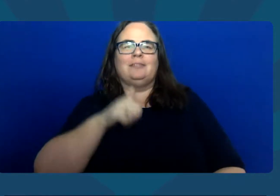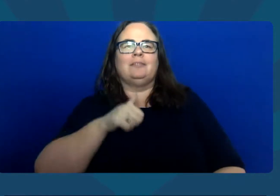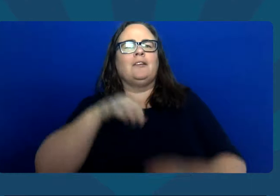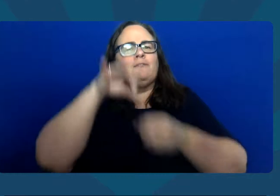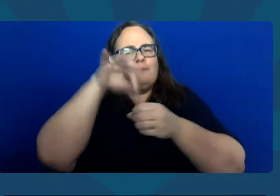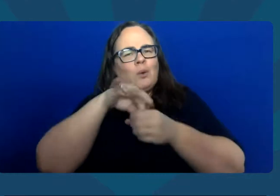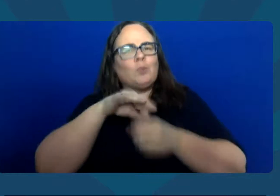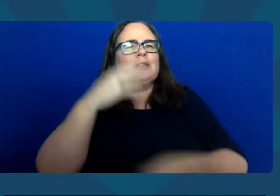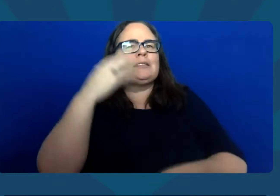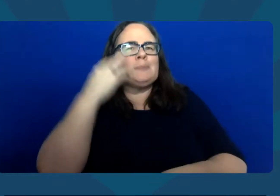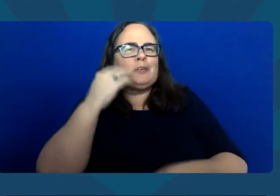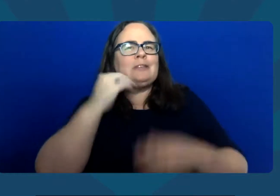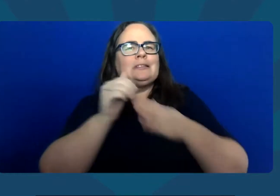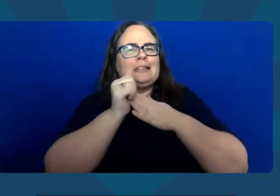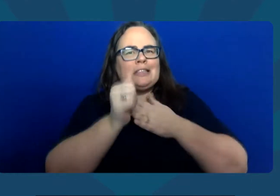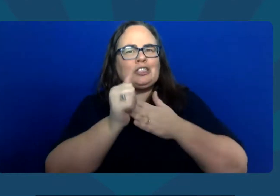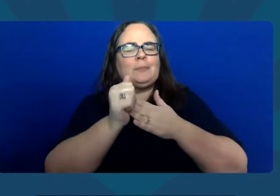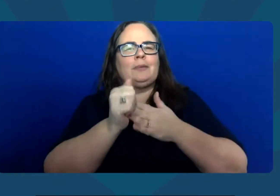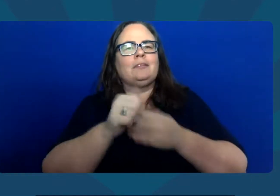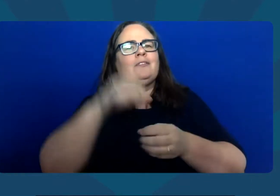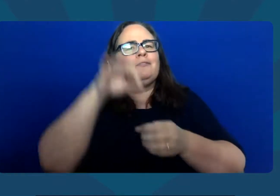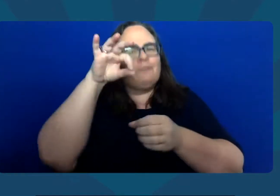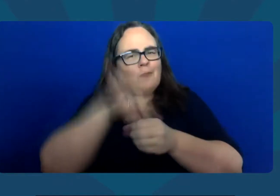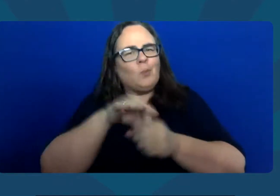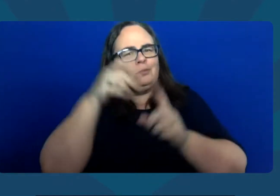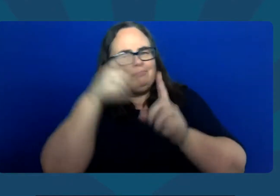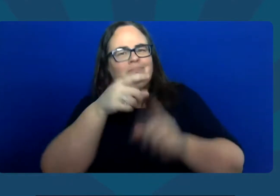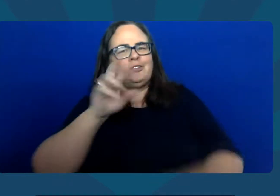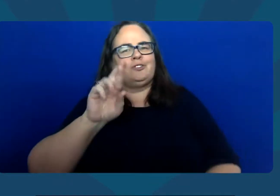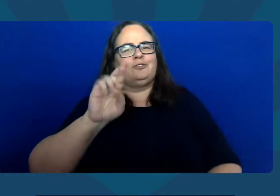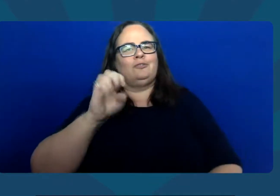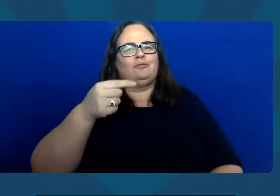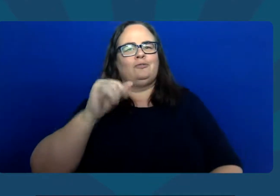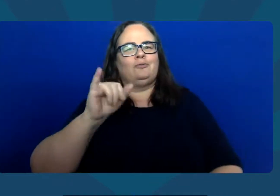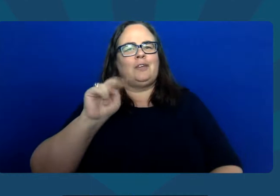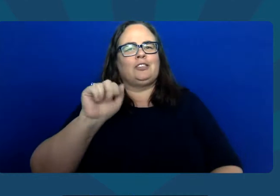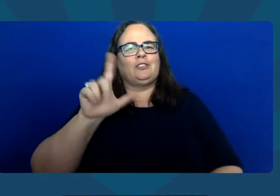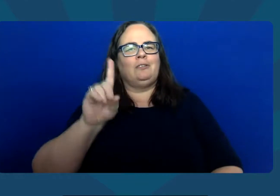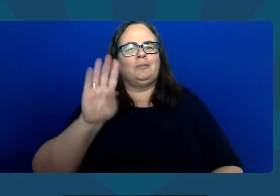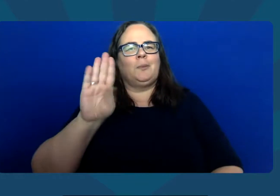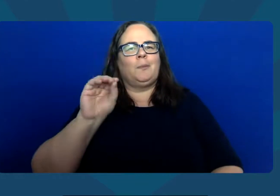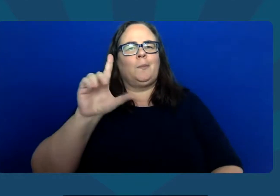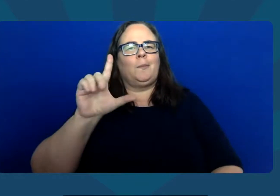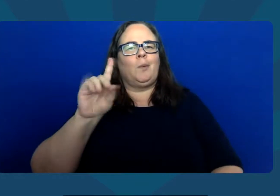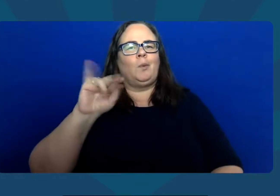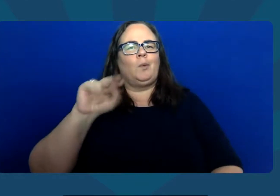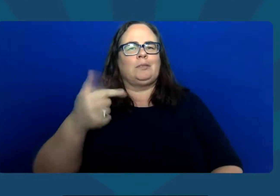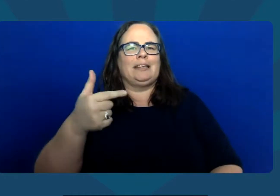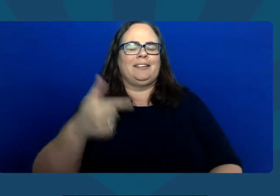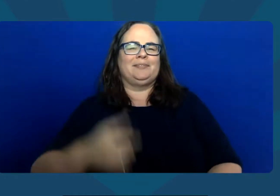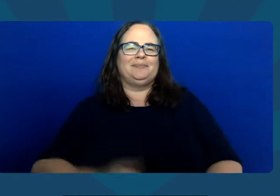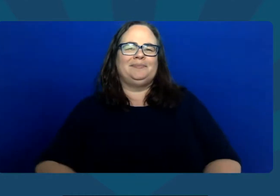2 little girls. Vote for experience and leadership. Vote for Reginald Boulding.